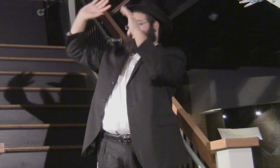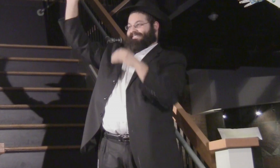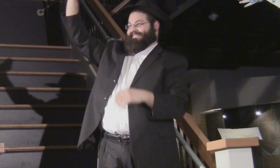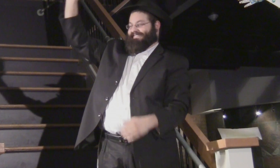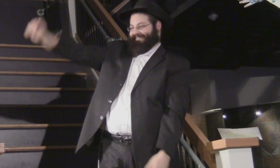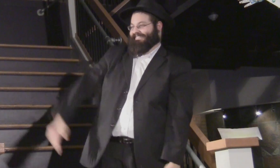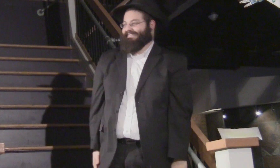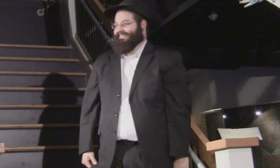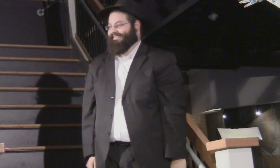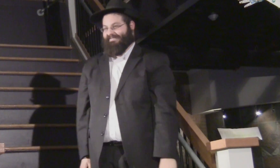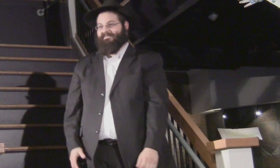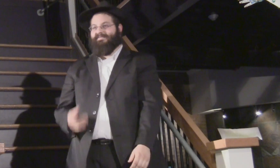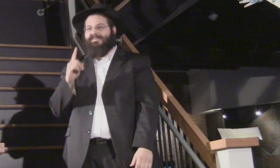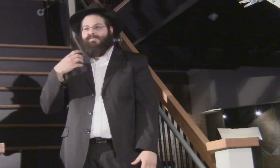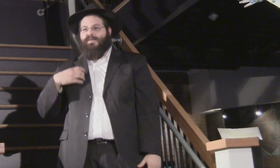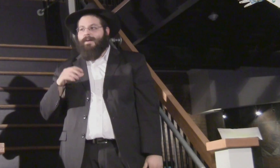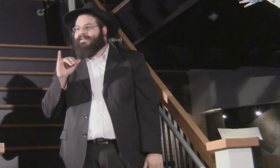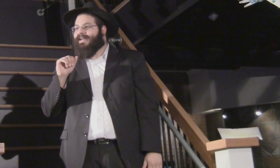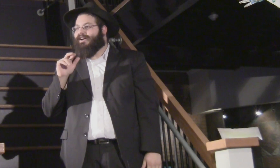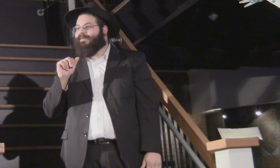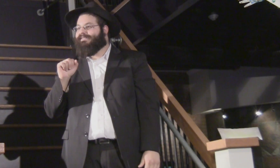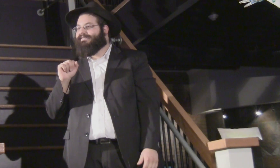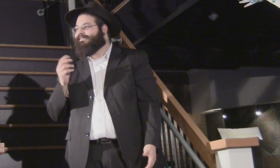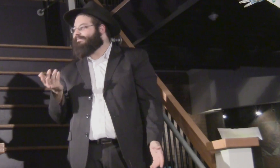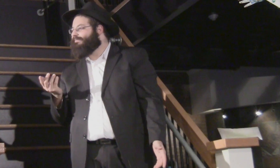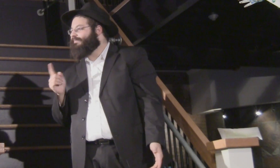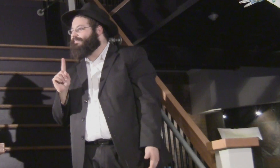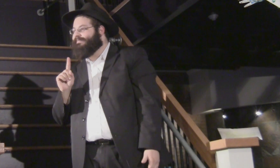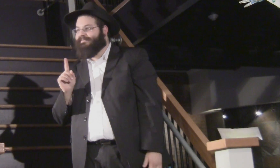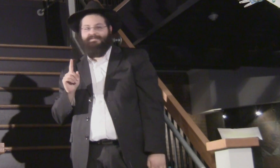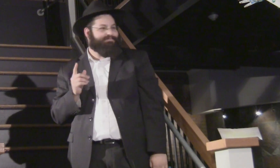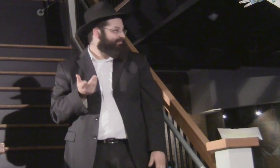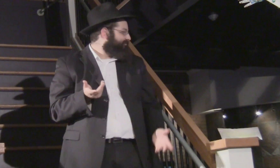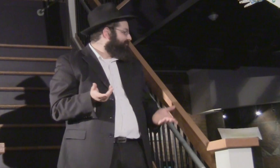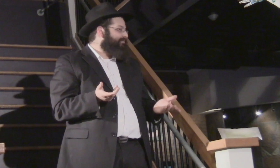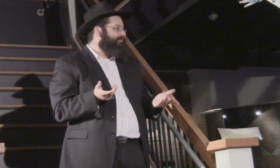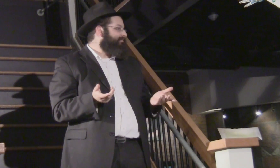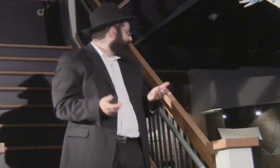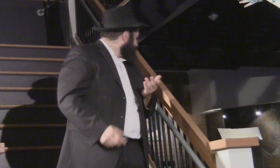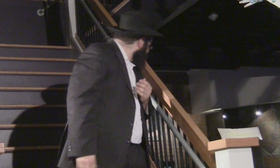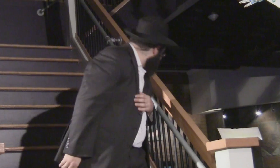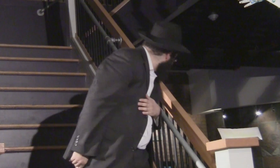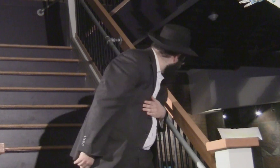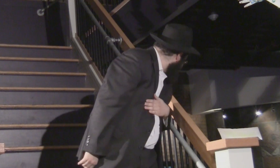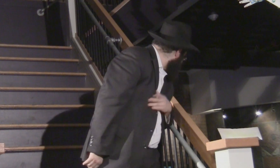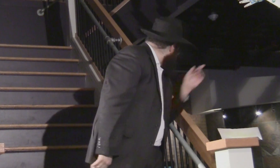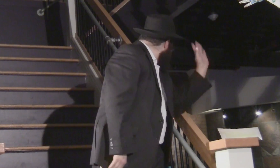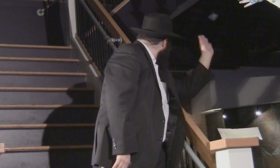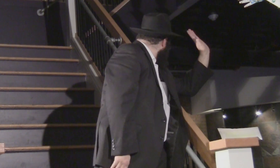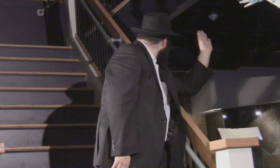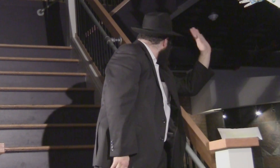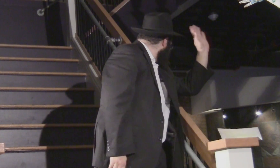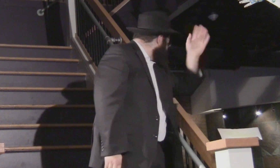much. Thank you. Okay, Rabbi Yaris, where is he? Where is he? Where? Rabbi?